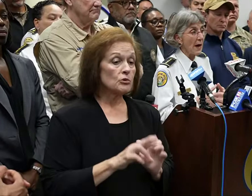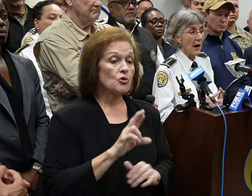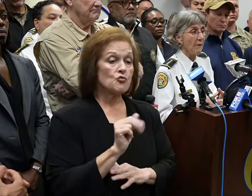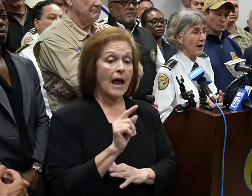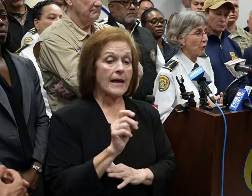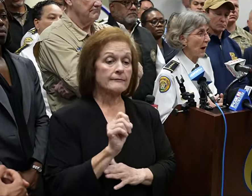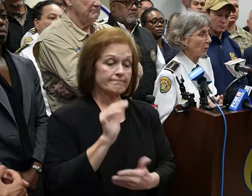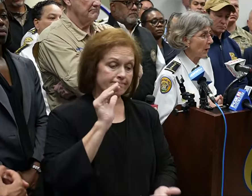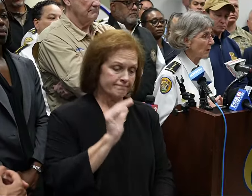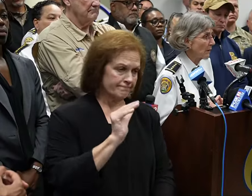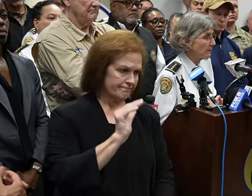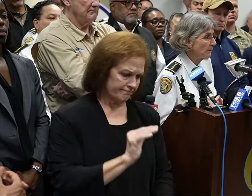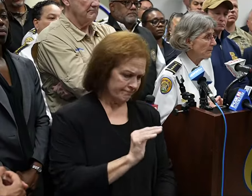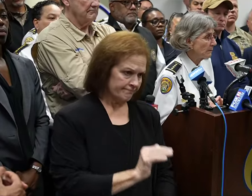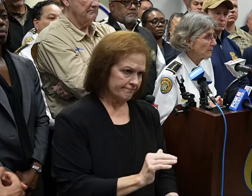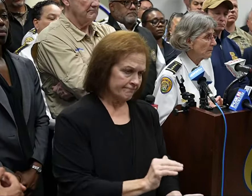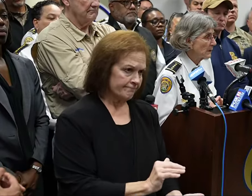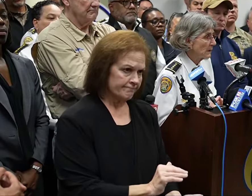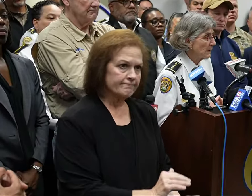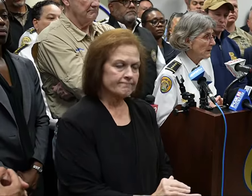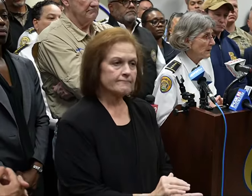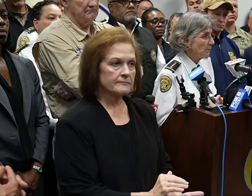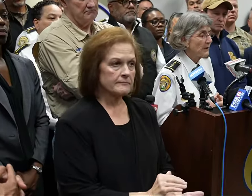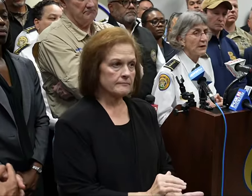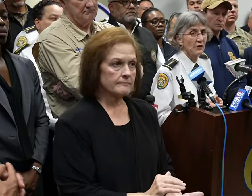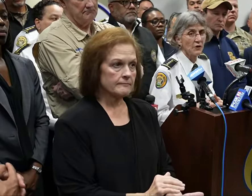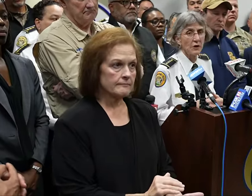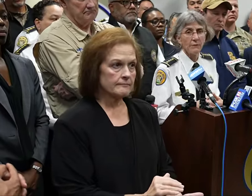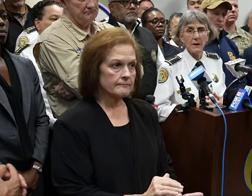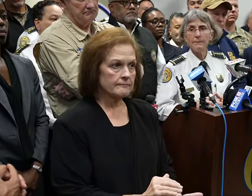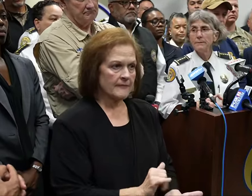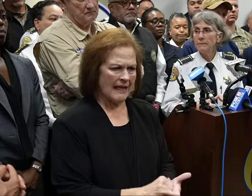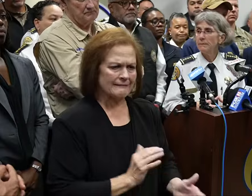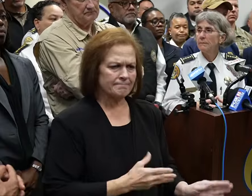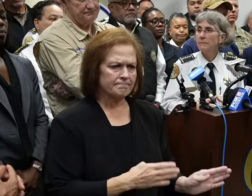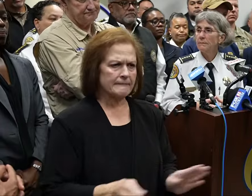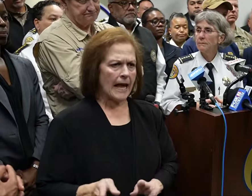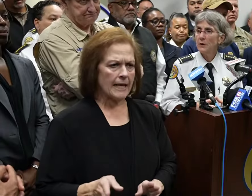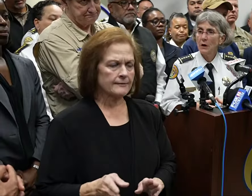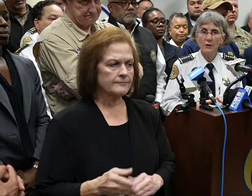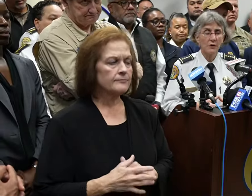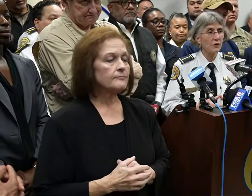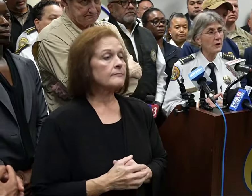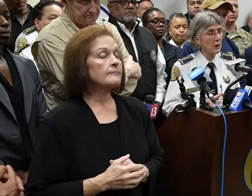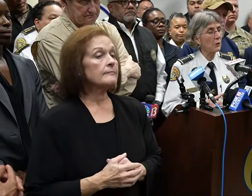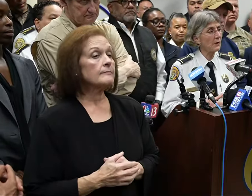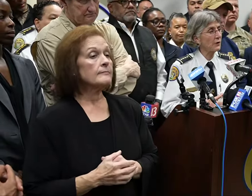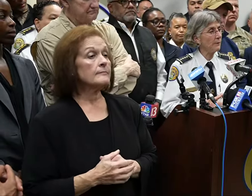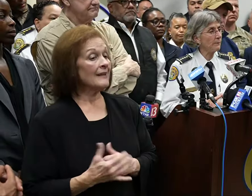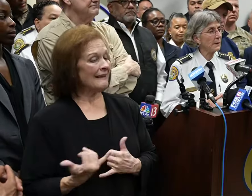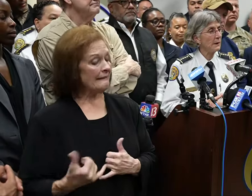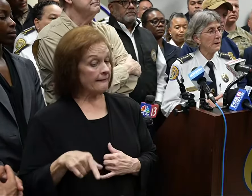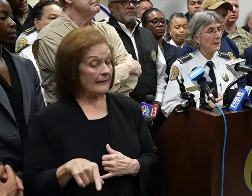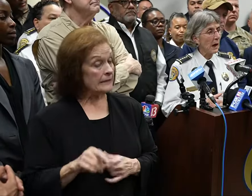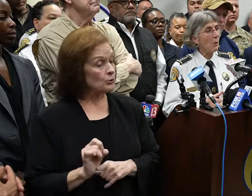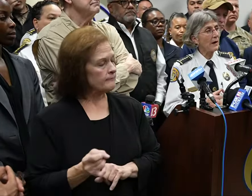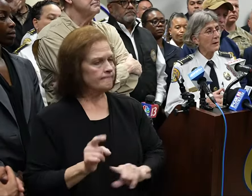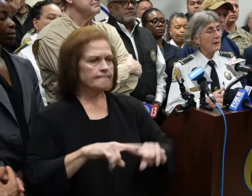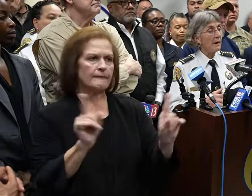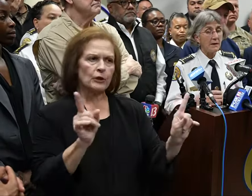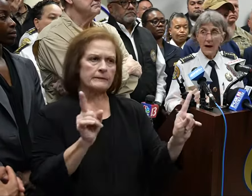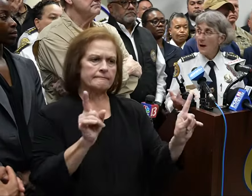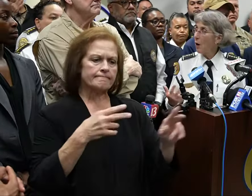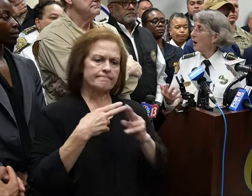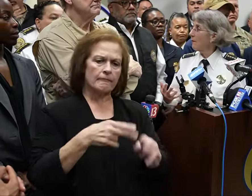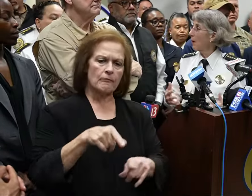So we have a track record. But this is different because it's terrorism. Now, I want